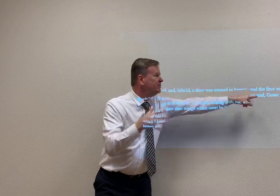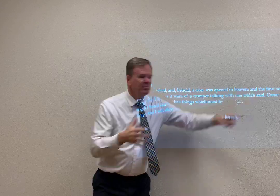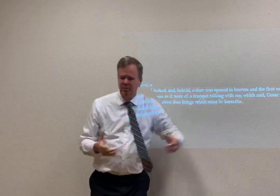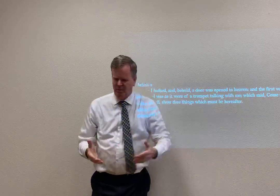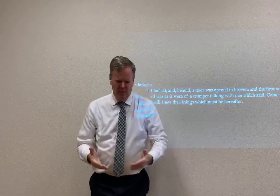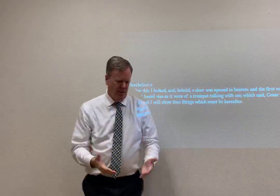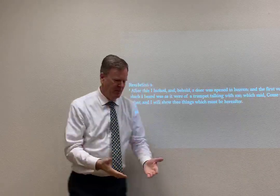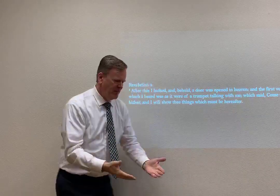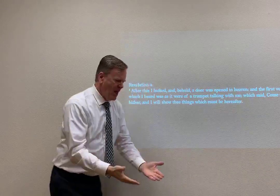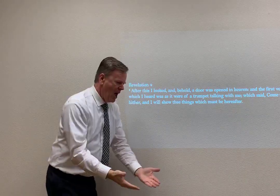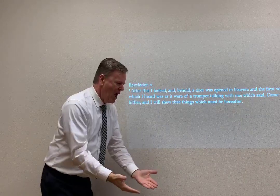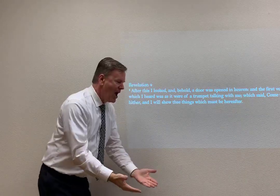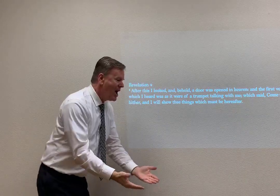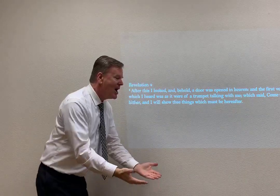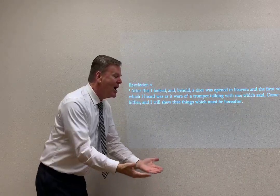Okay, I said that already. Come up hither.